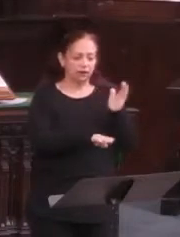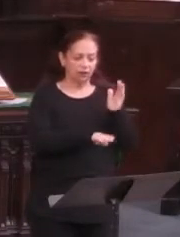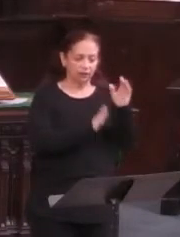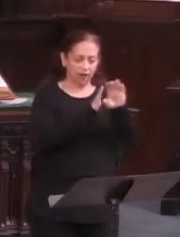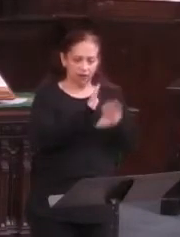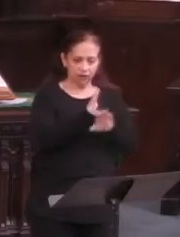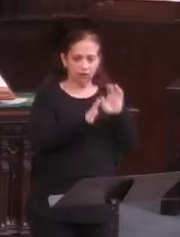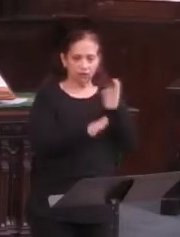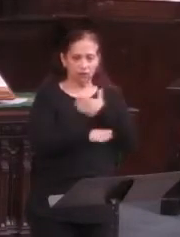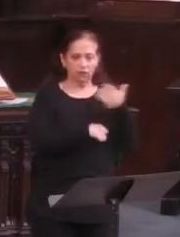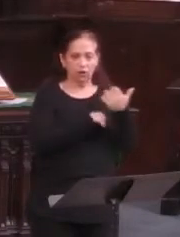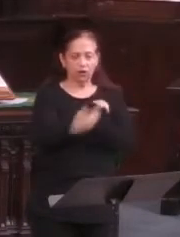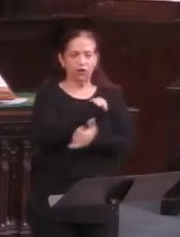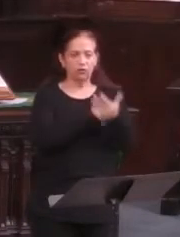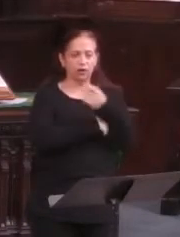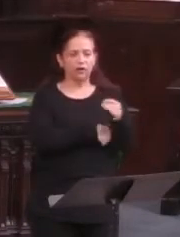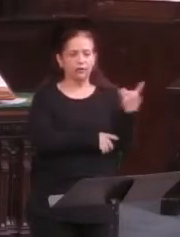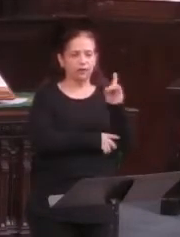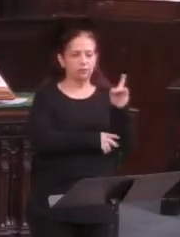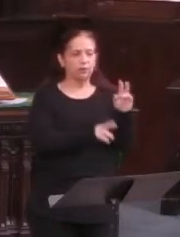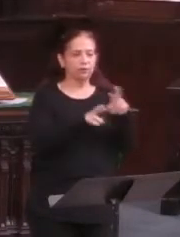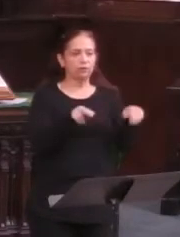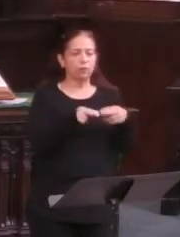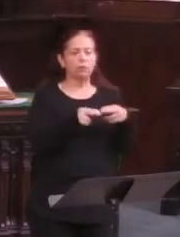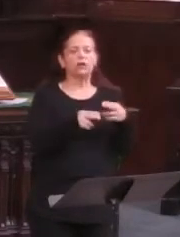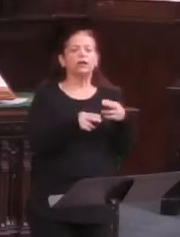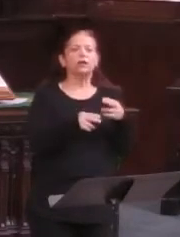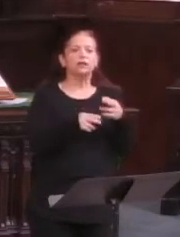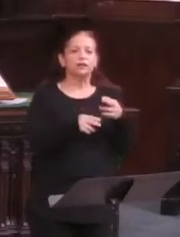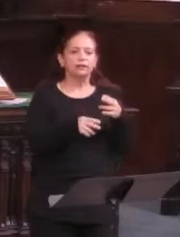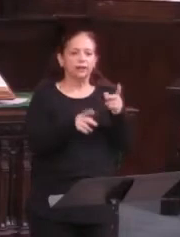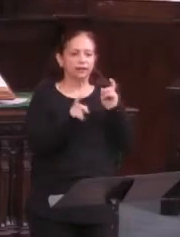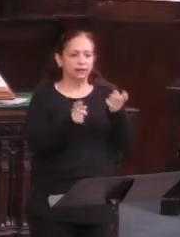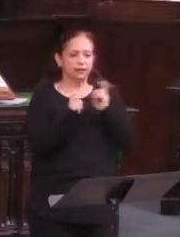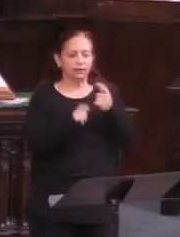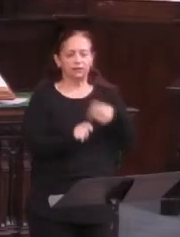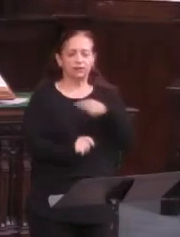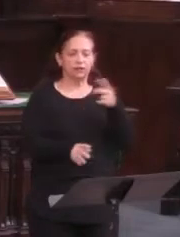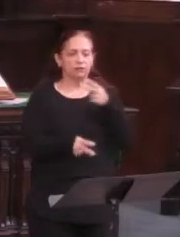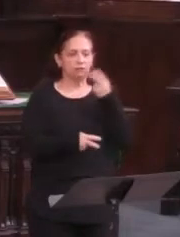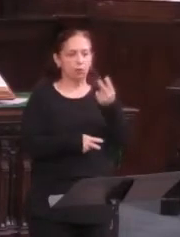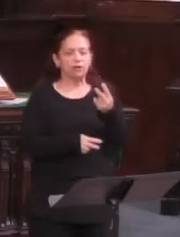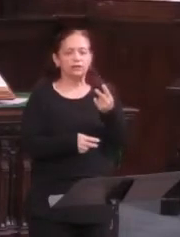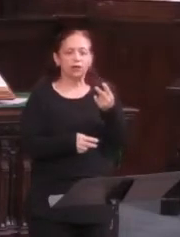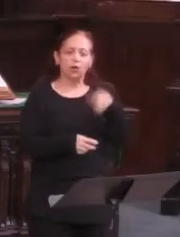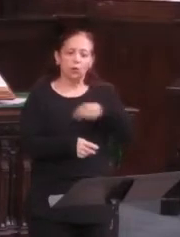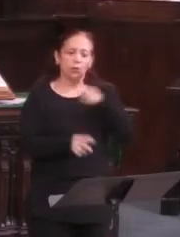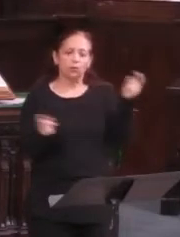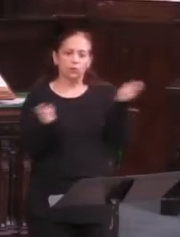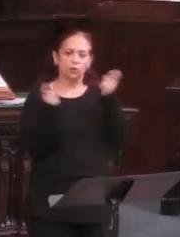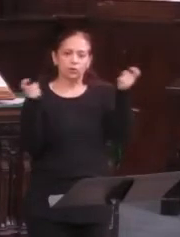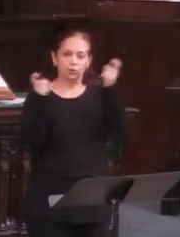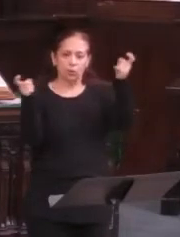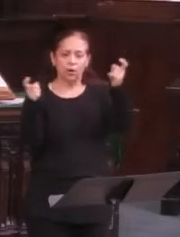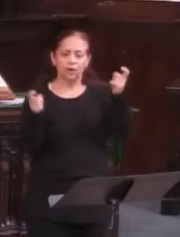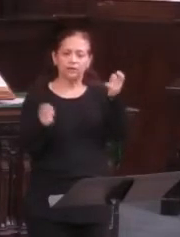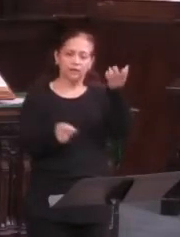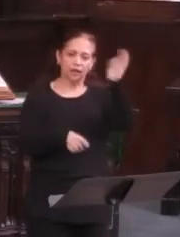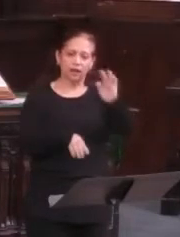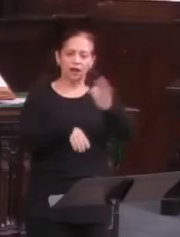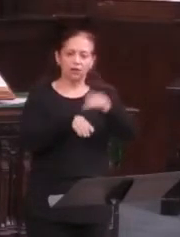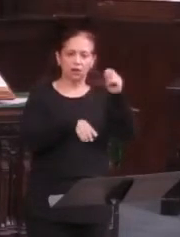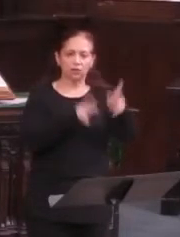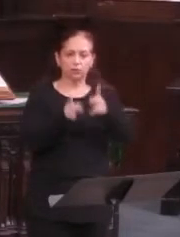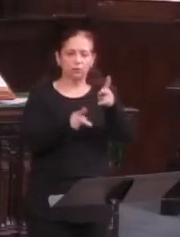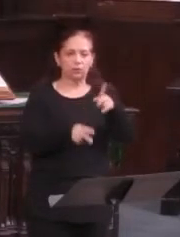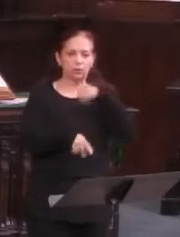the Democratic Republic that gives us voice. We rejoice that God calls people to public